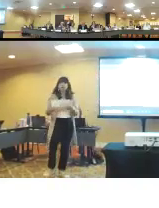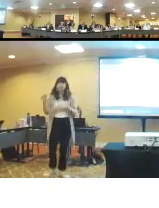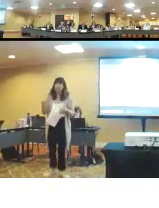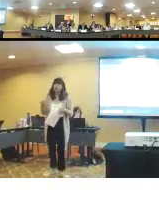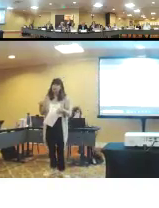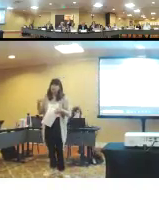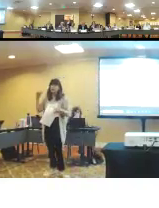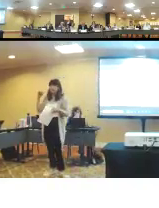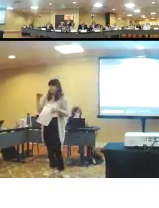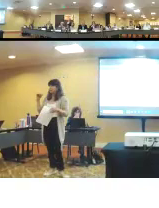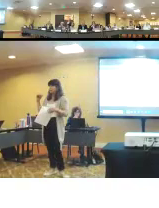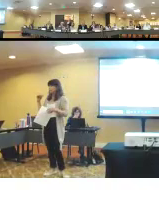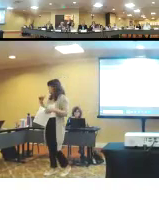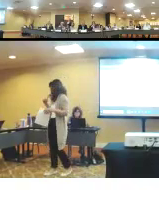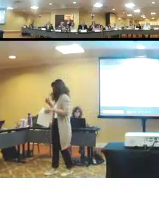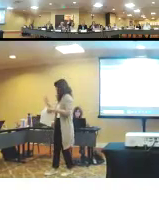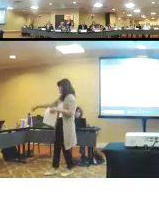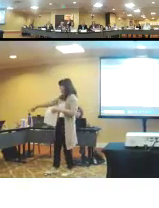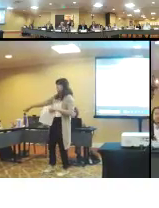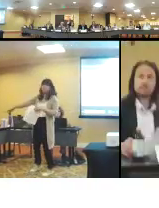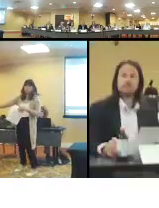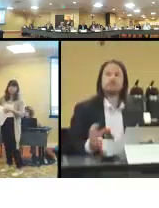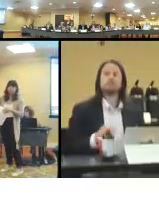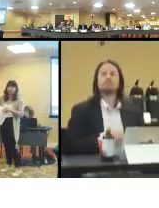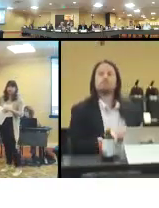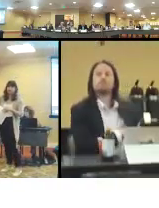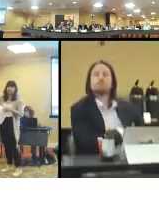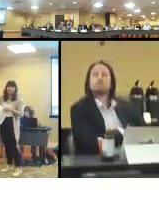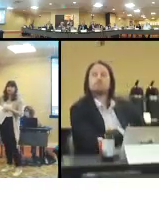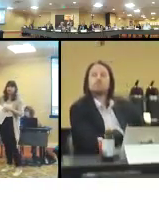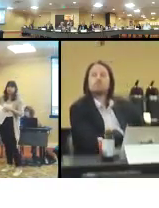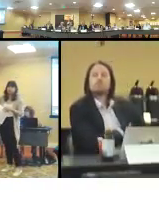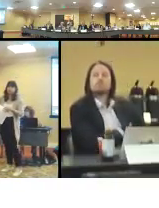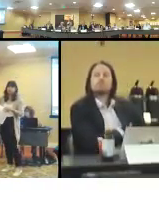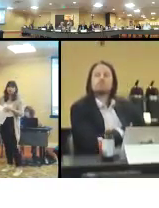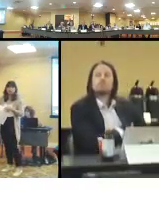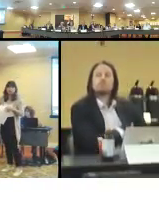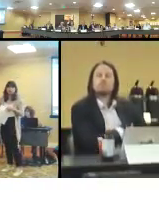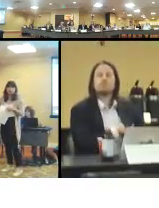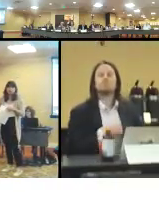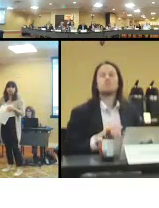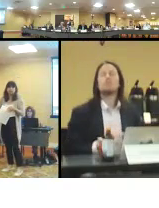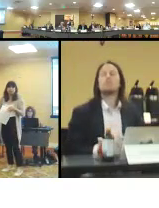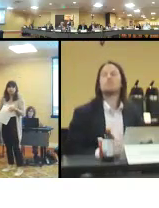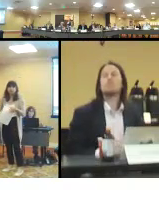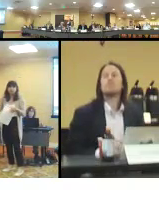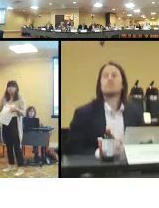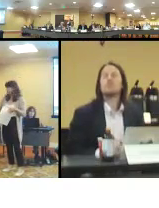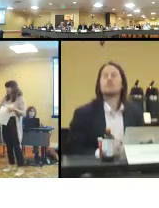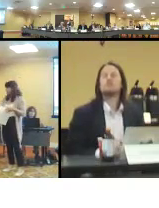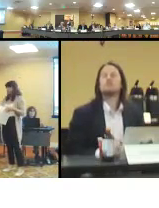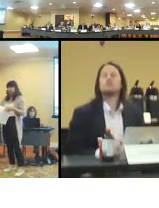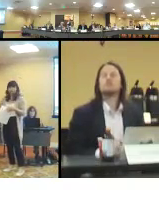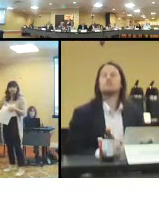if you parked today at the DoubleTree, Jared over here has vouchers. You can come pick one up. So all you do when you're leaving is stick in your